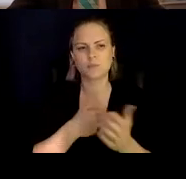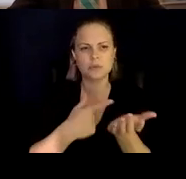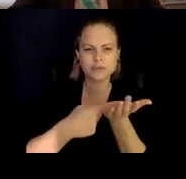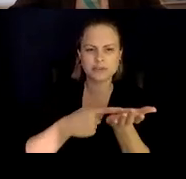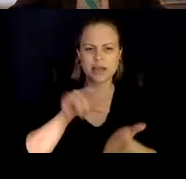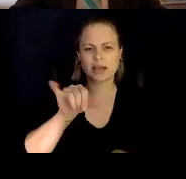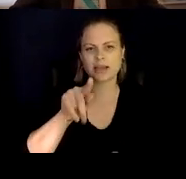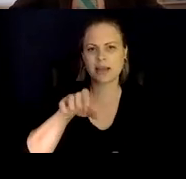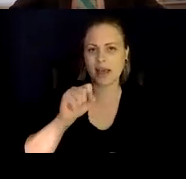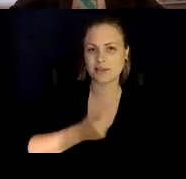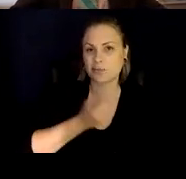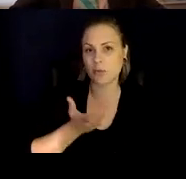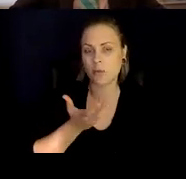poem,